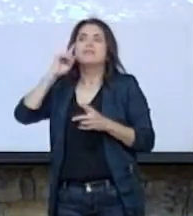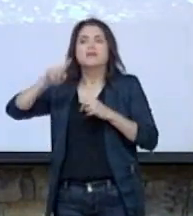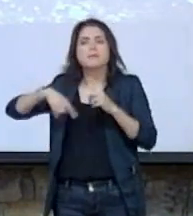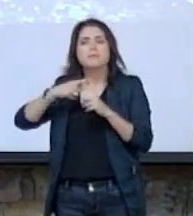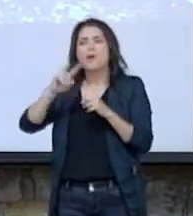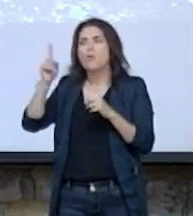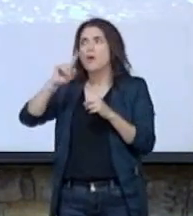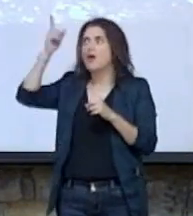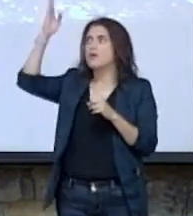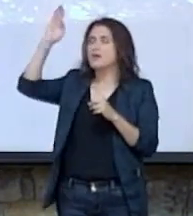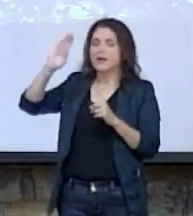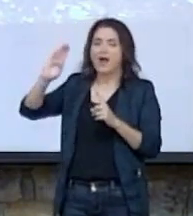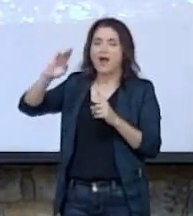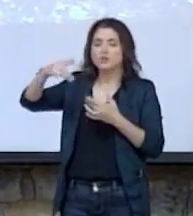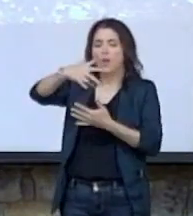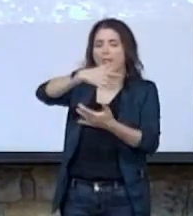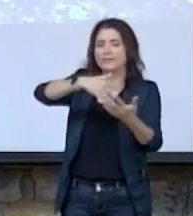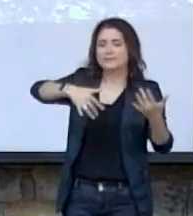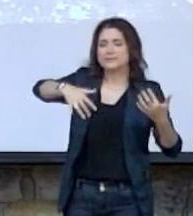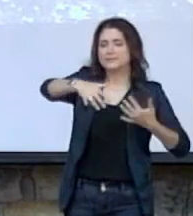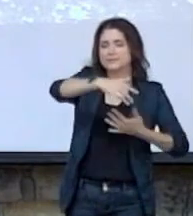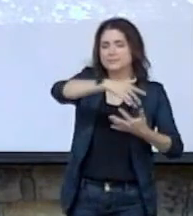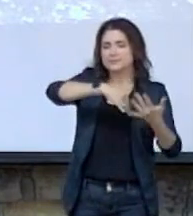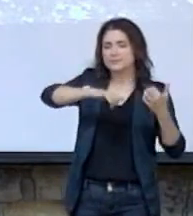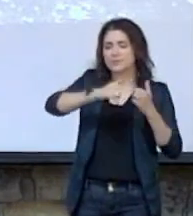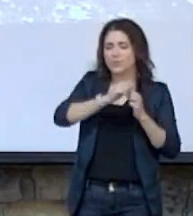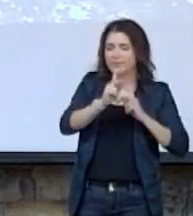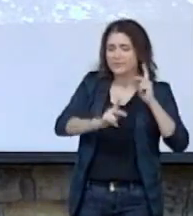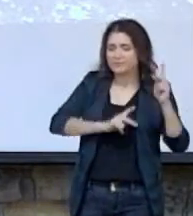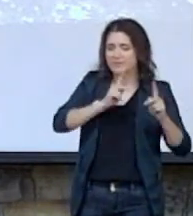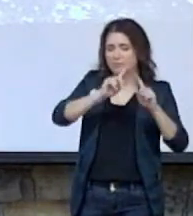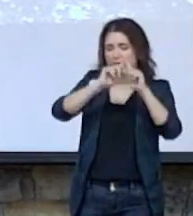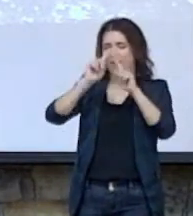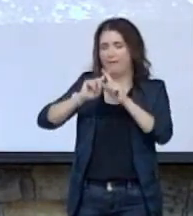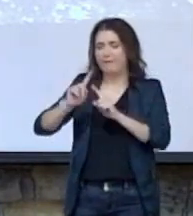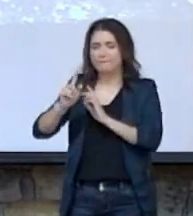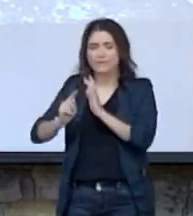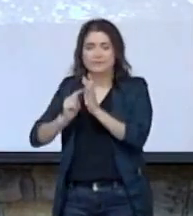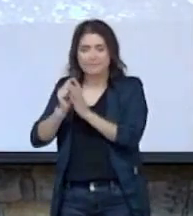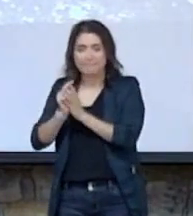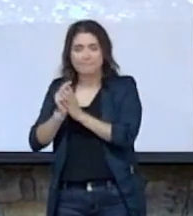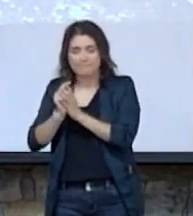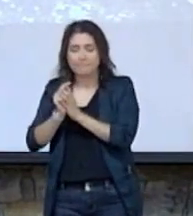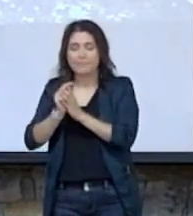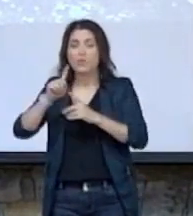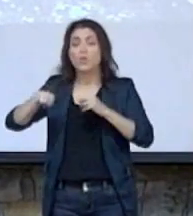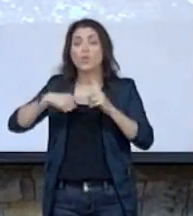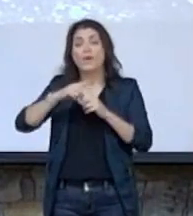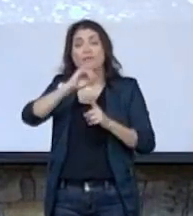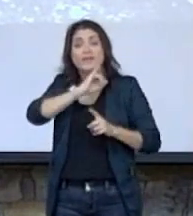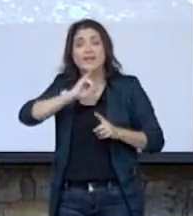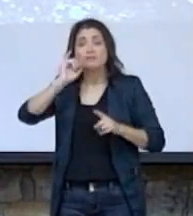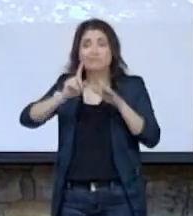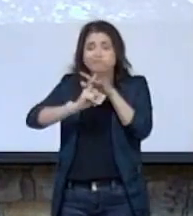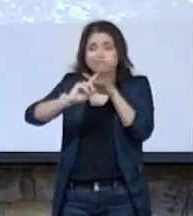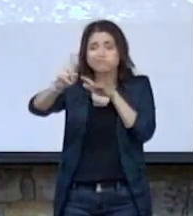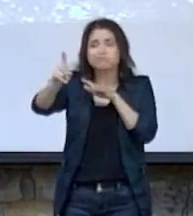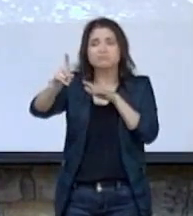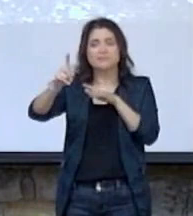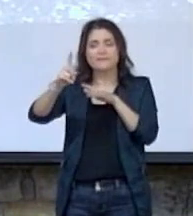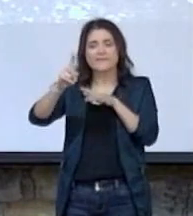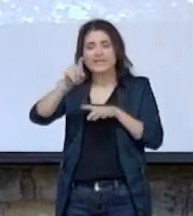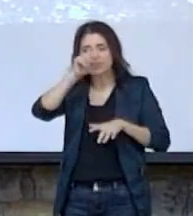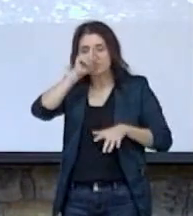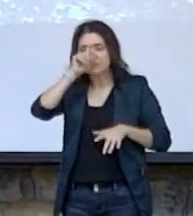God's presence dwelt amongst his people at different times. When the Israelites left Egypt, when they were freed from